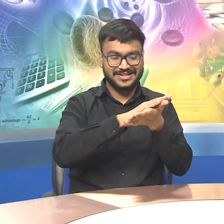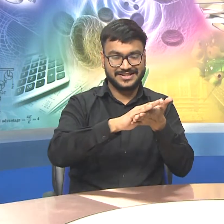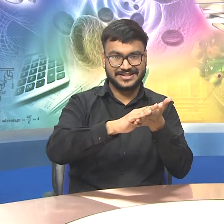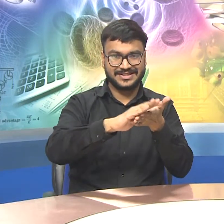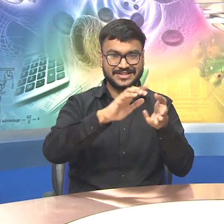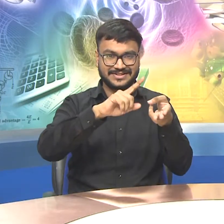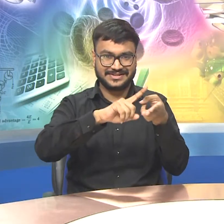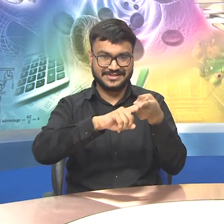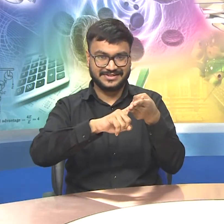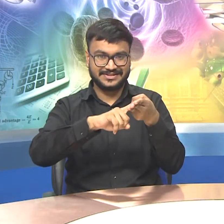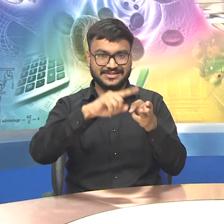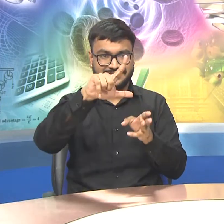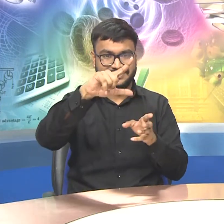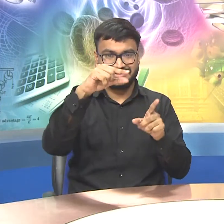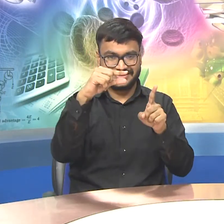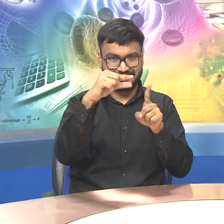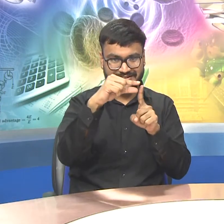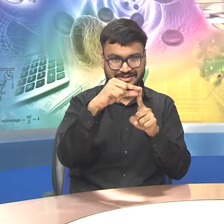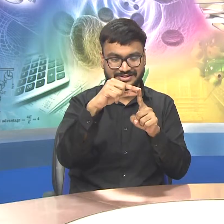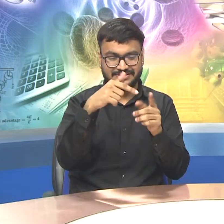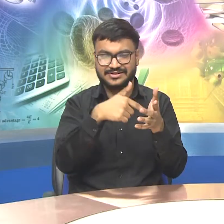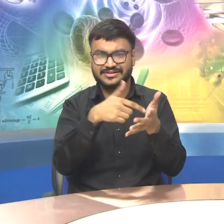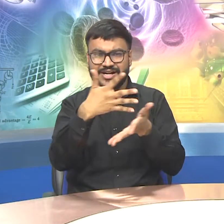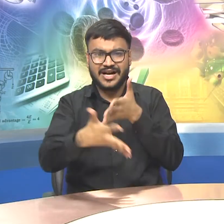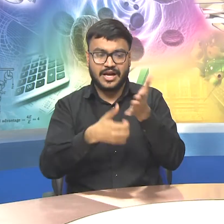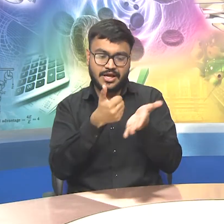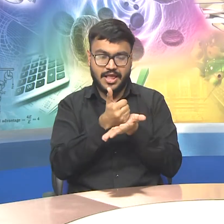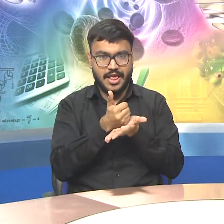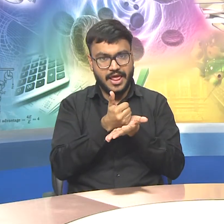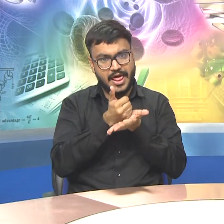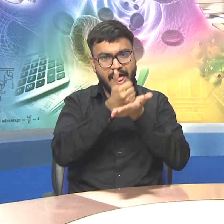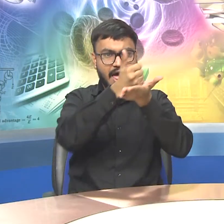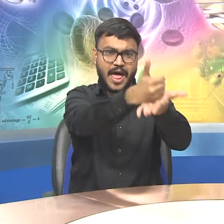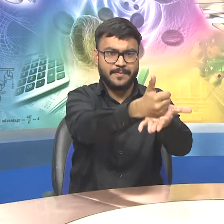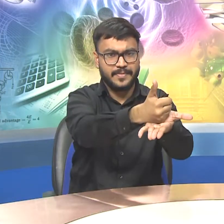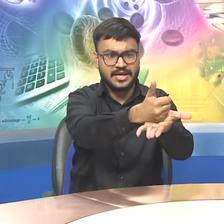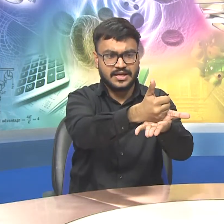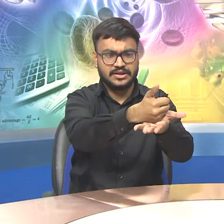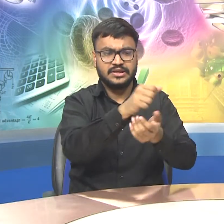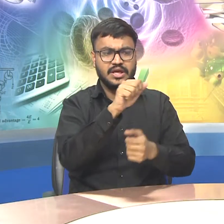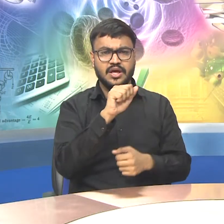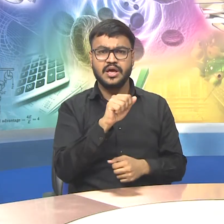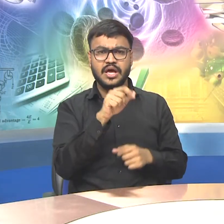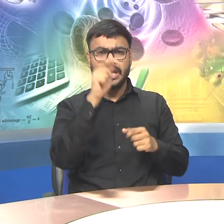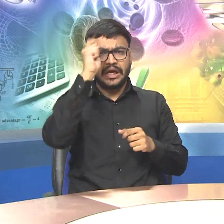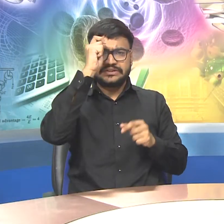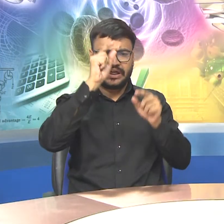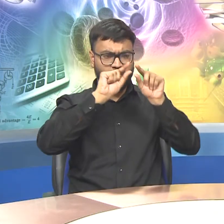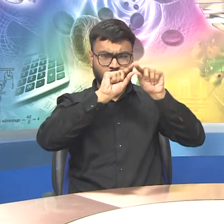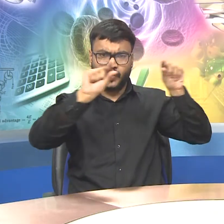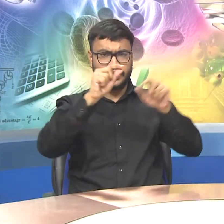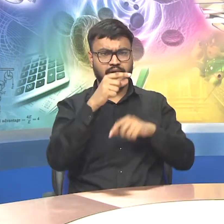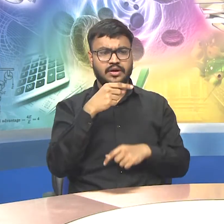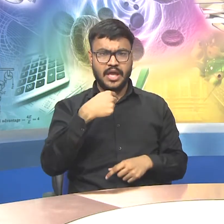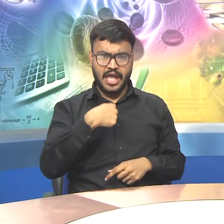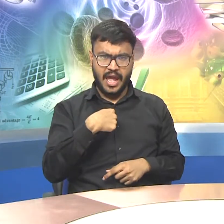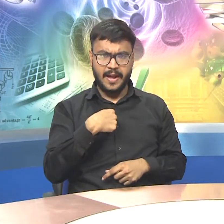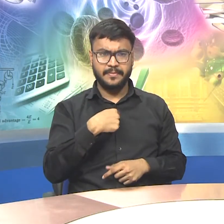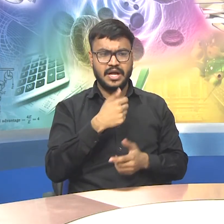Through this, we can change the meaning of the sign. For example, the sign of help.